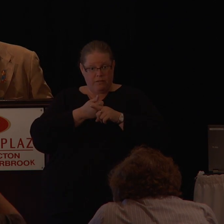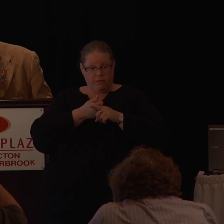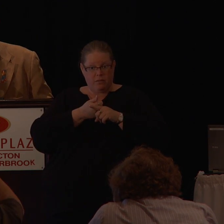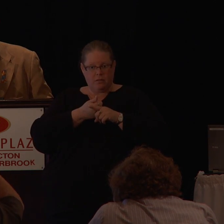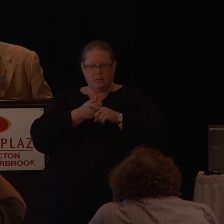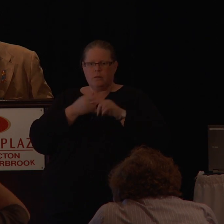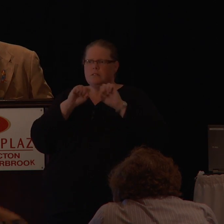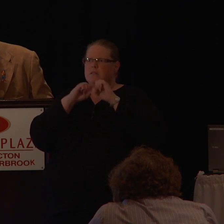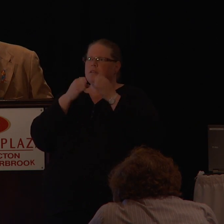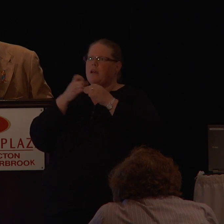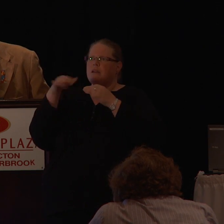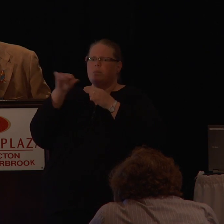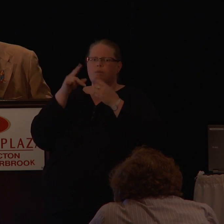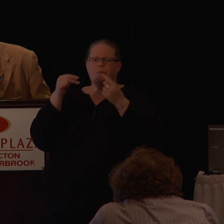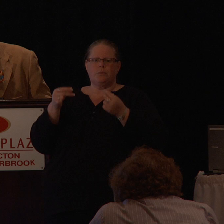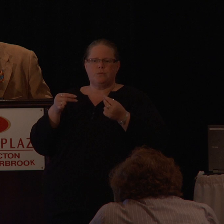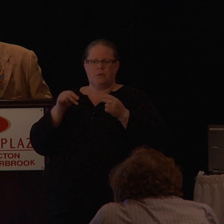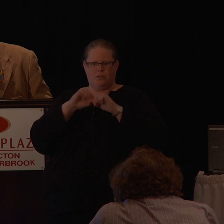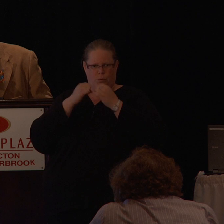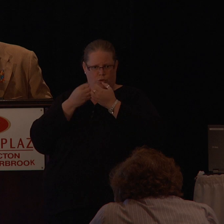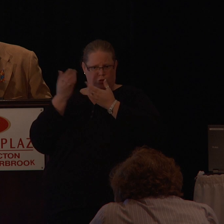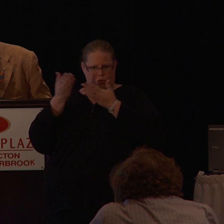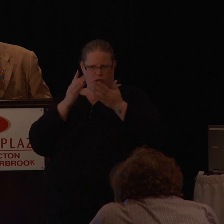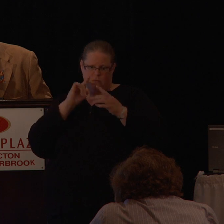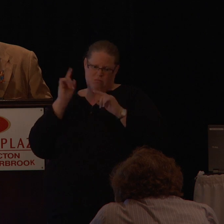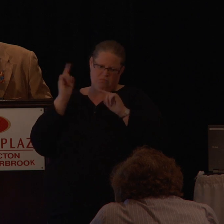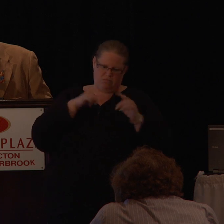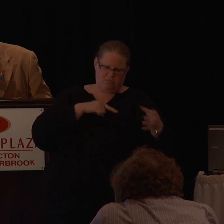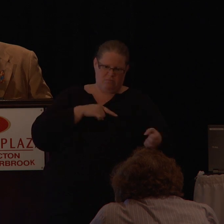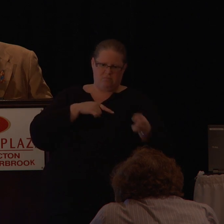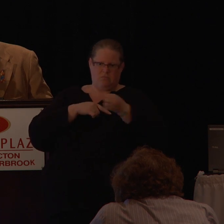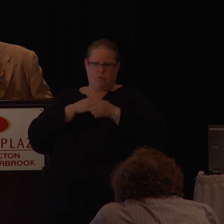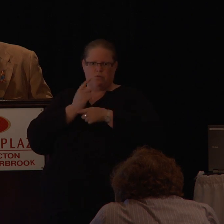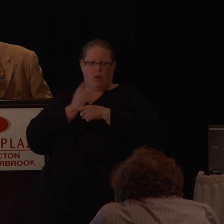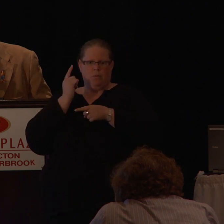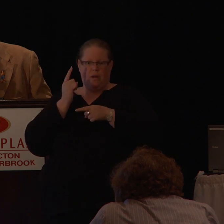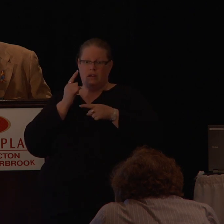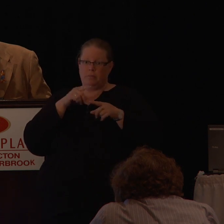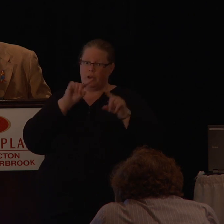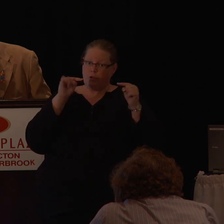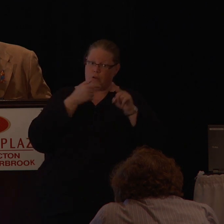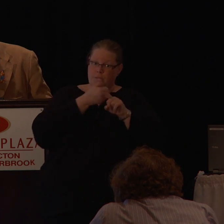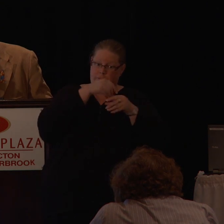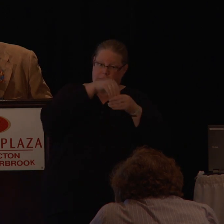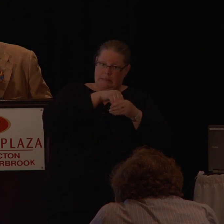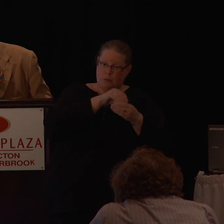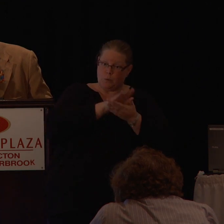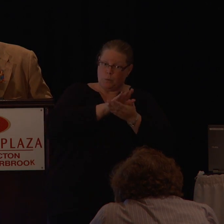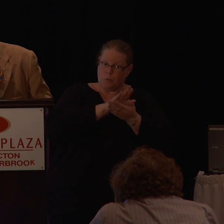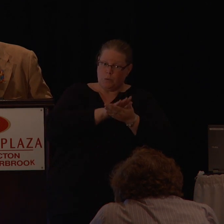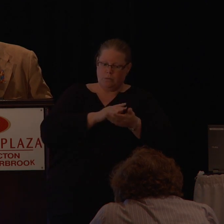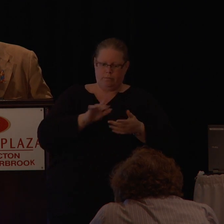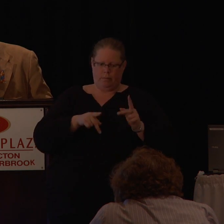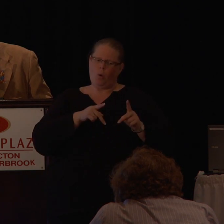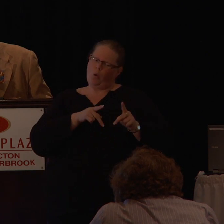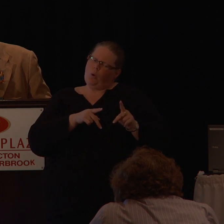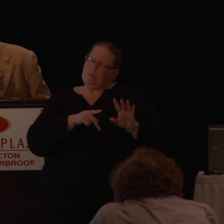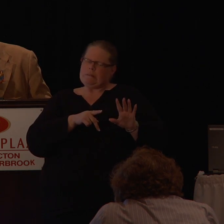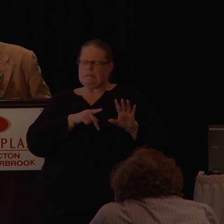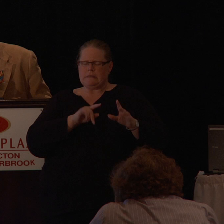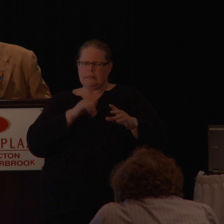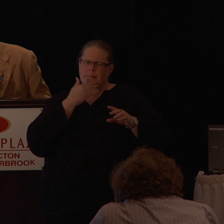regular basis. You don't think social services would have them up questioning their ability to